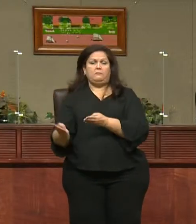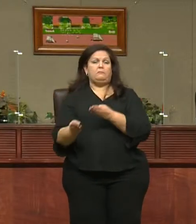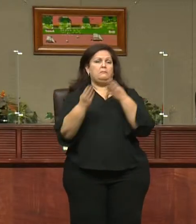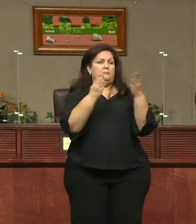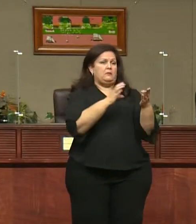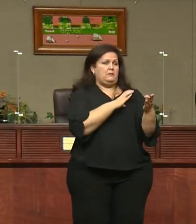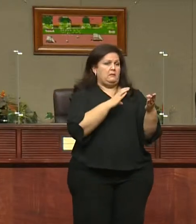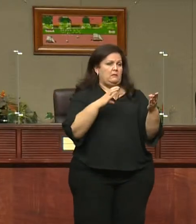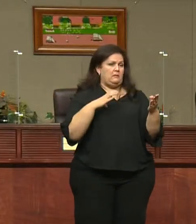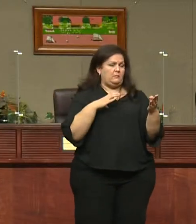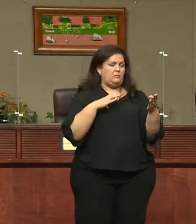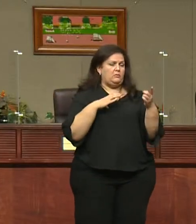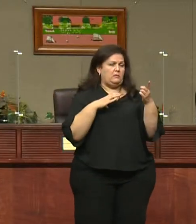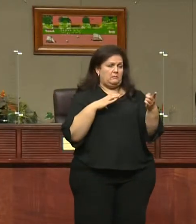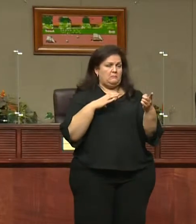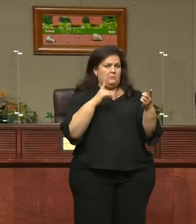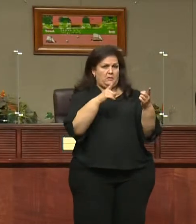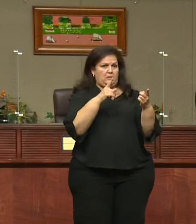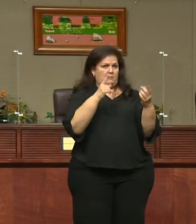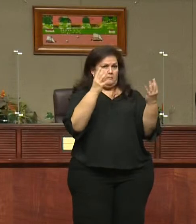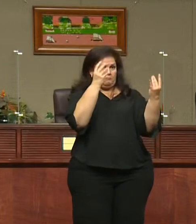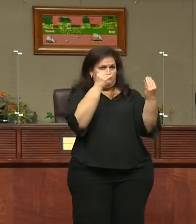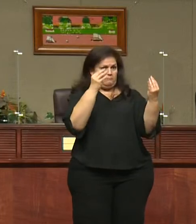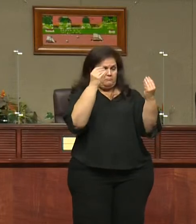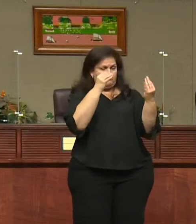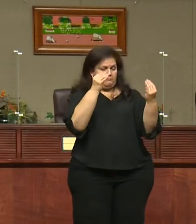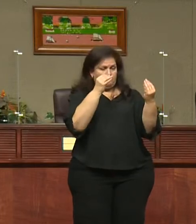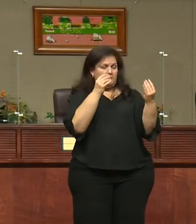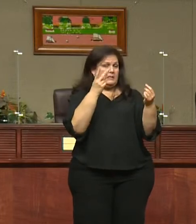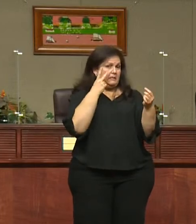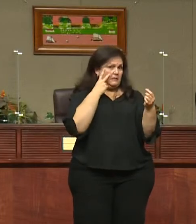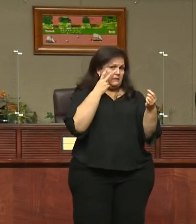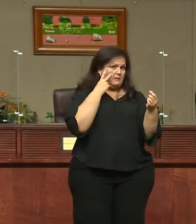their consideration to be able to